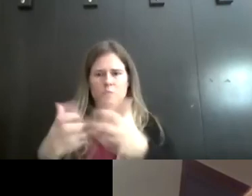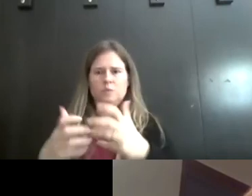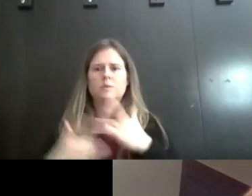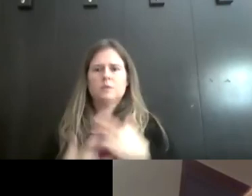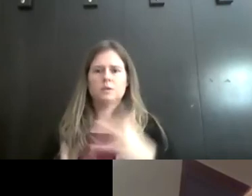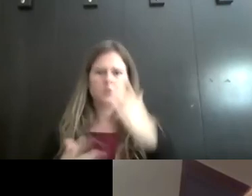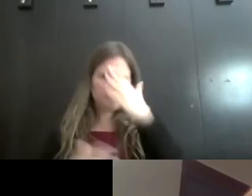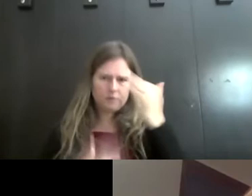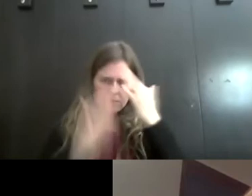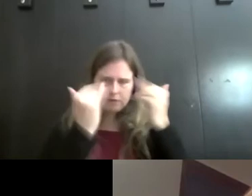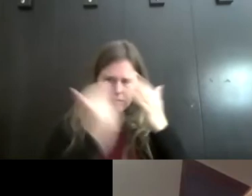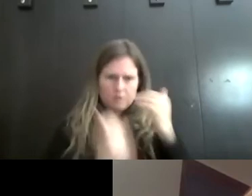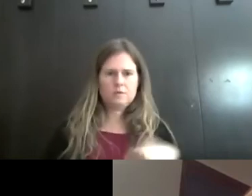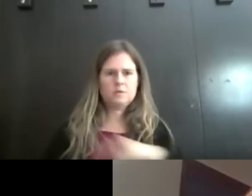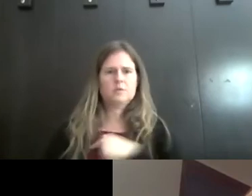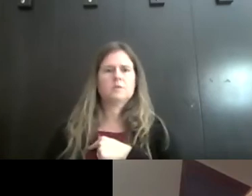State parks,